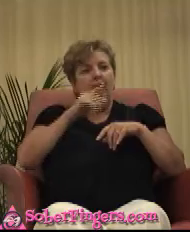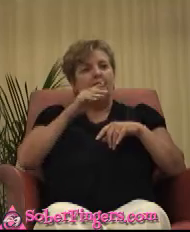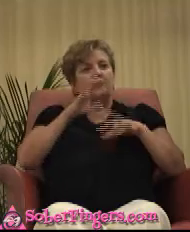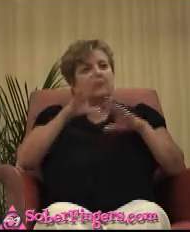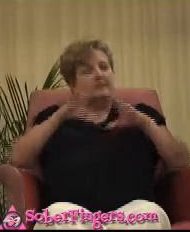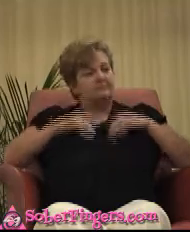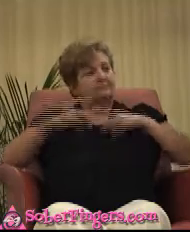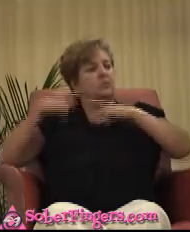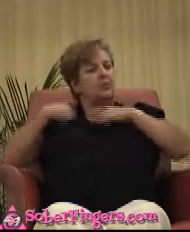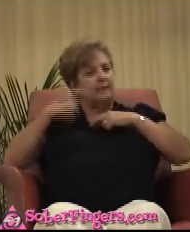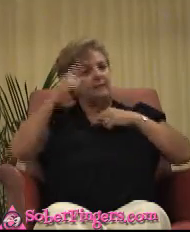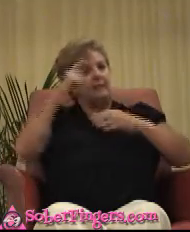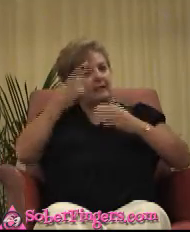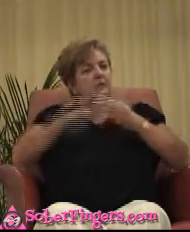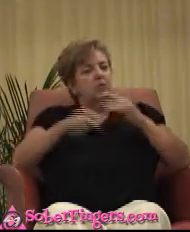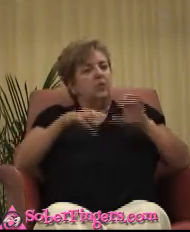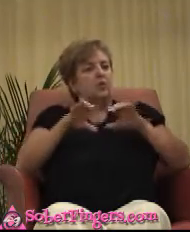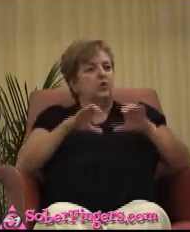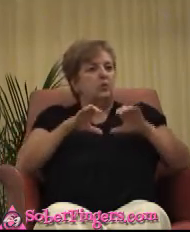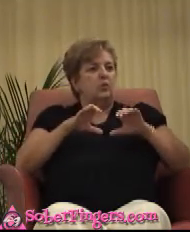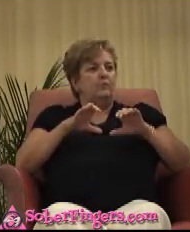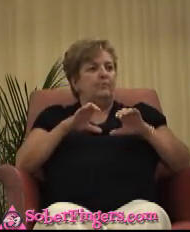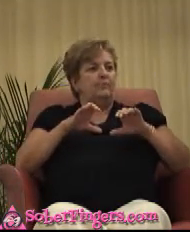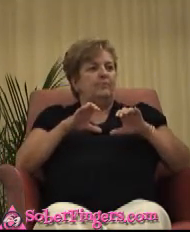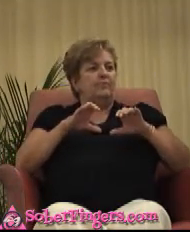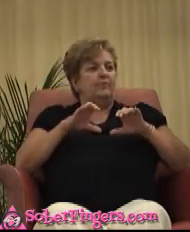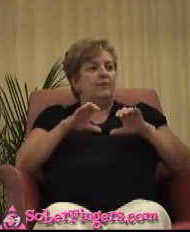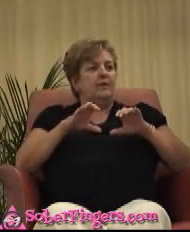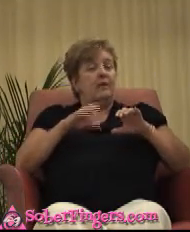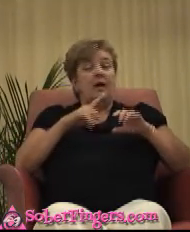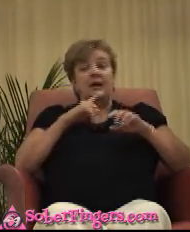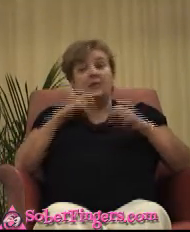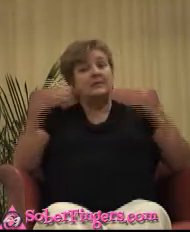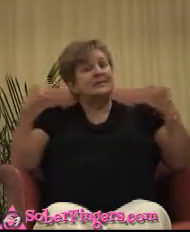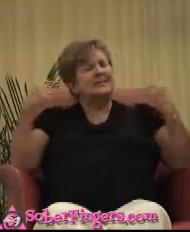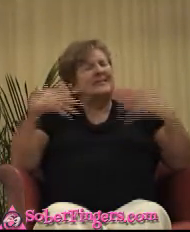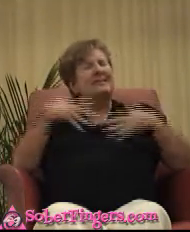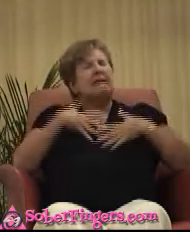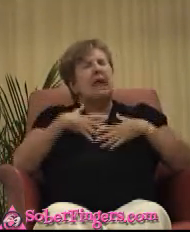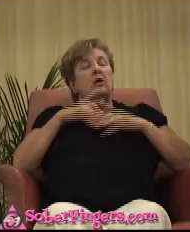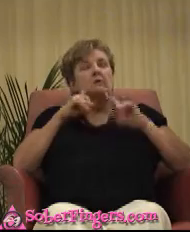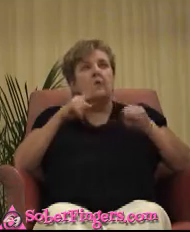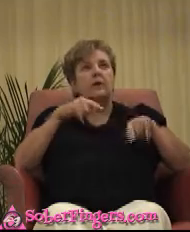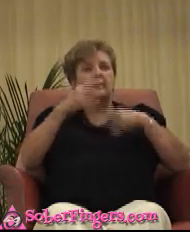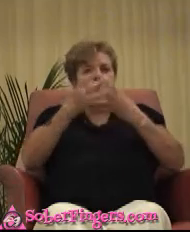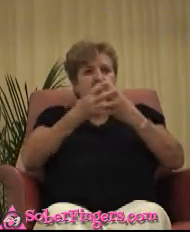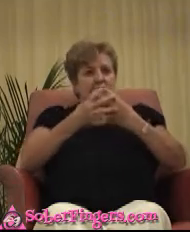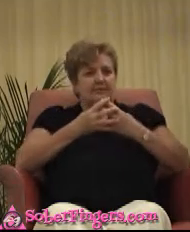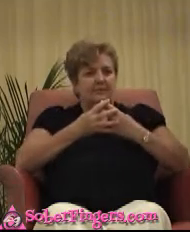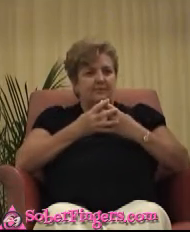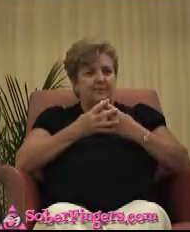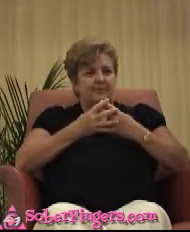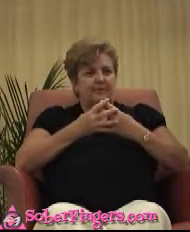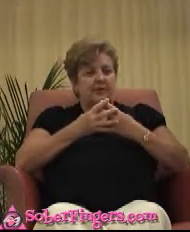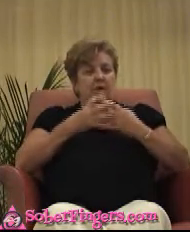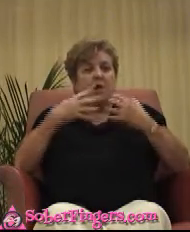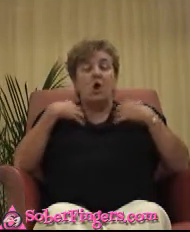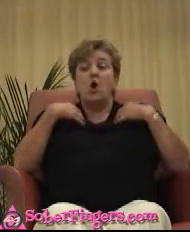And I remember something I learned in the Marine Corps because I was terrified of going into prison. And courage is not the absence of fear, it's the ability